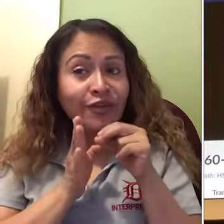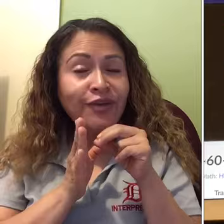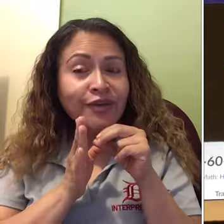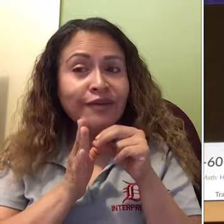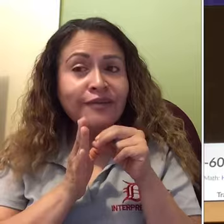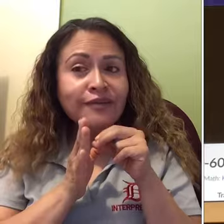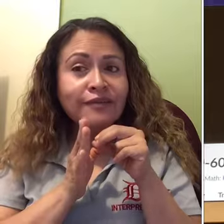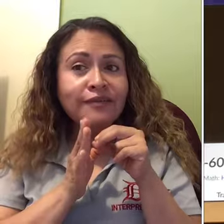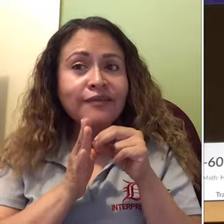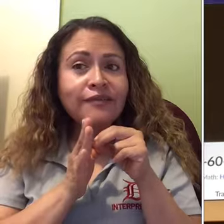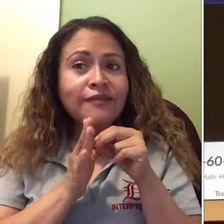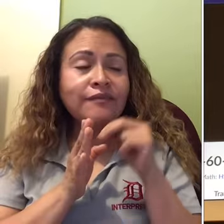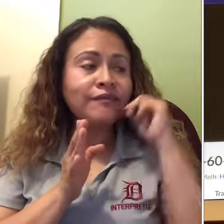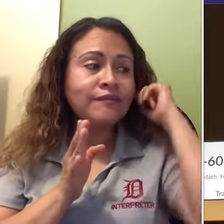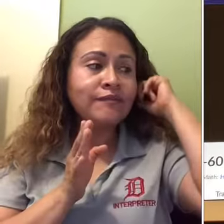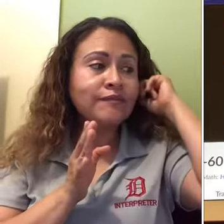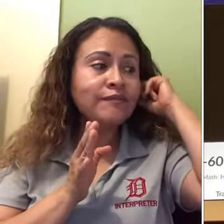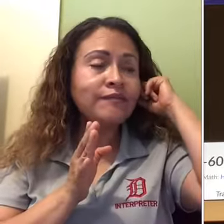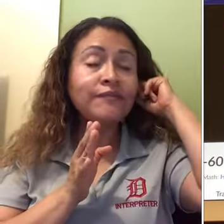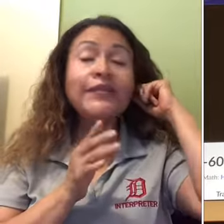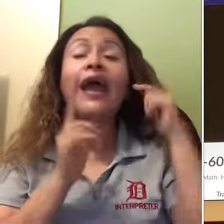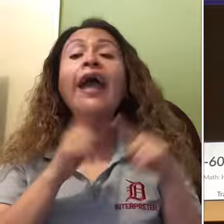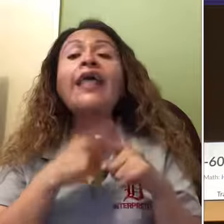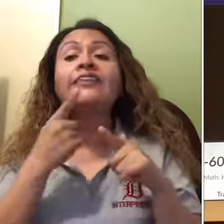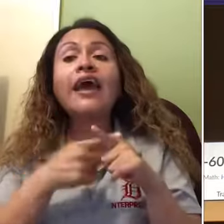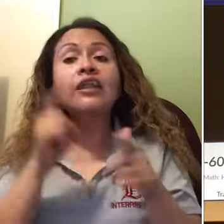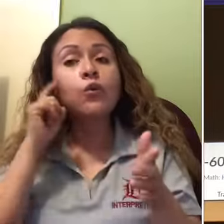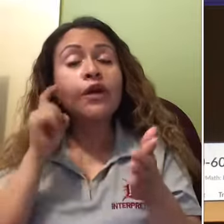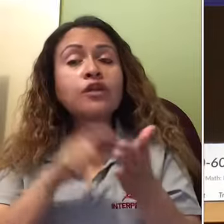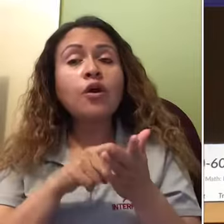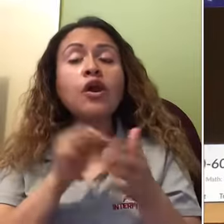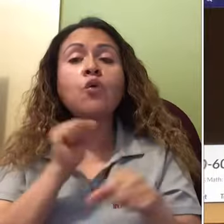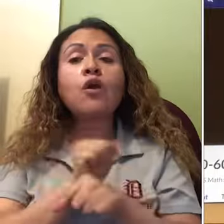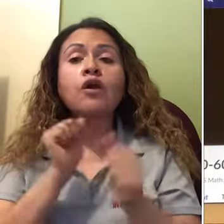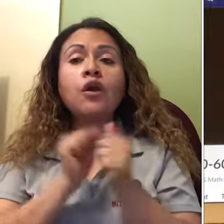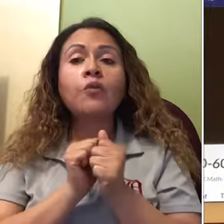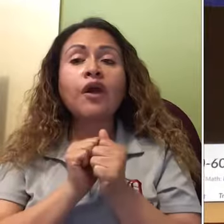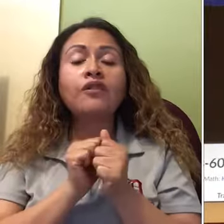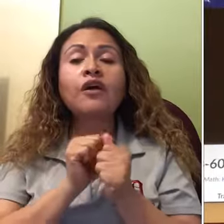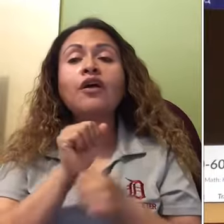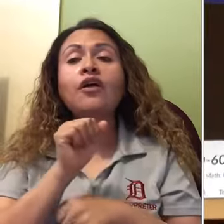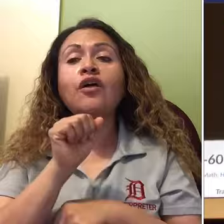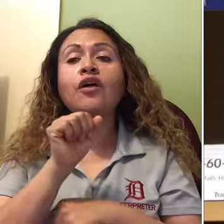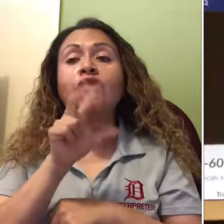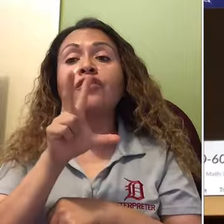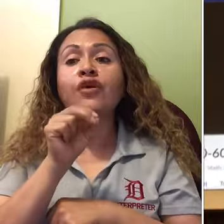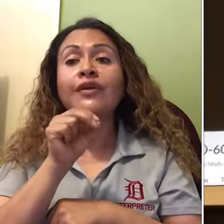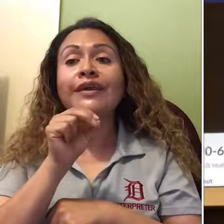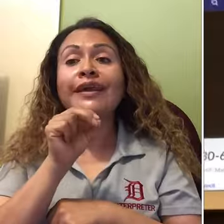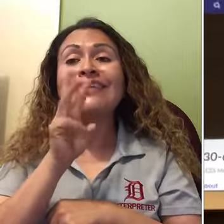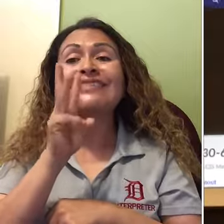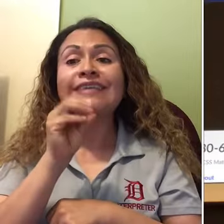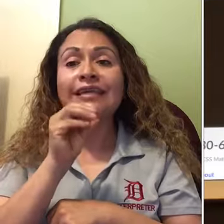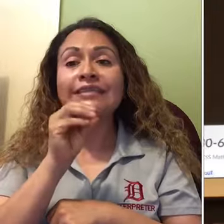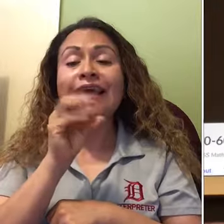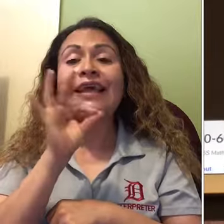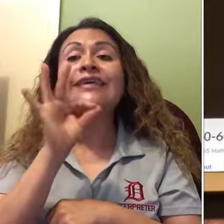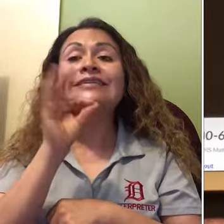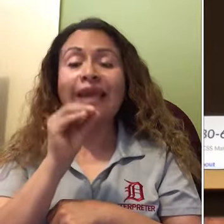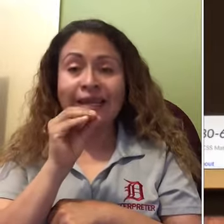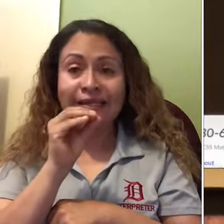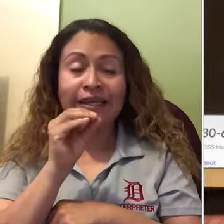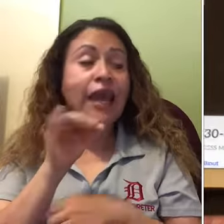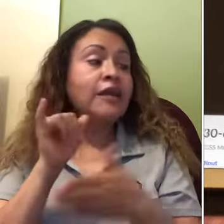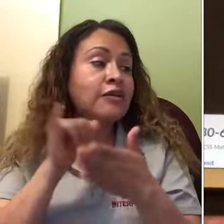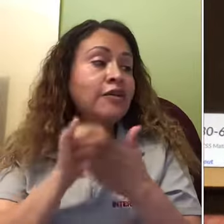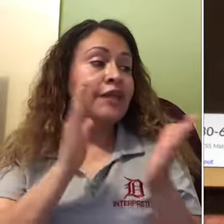over here is 30 degrees. And then we see that we're dealing with a couple of 30, 60, 90 triangles. This one is 30, 90, so